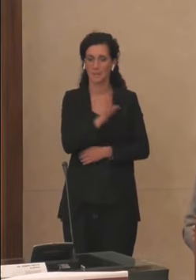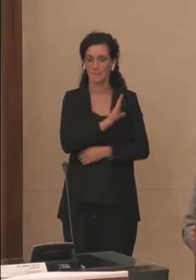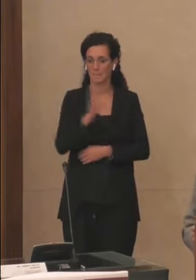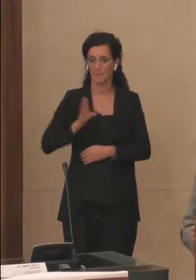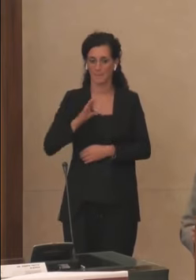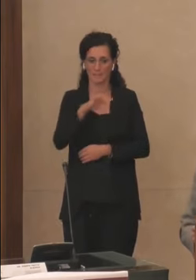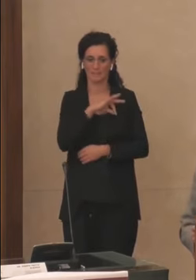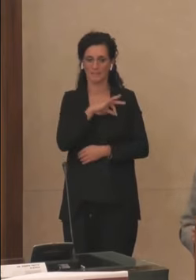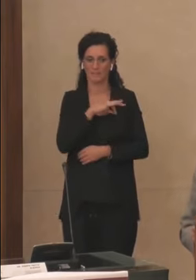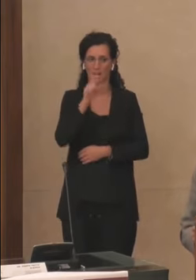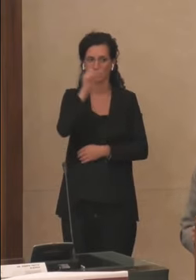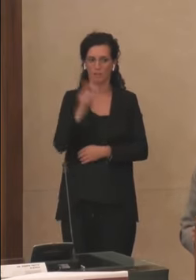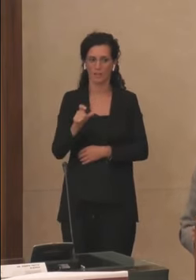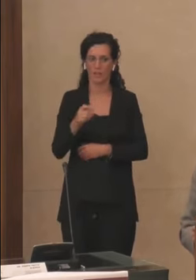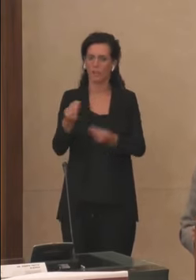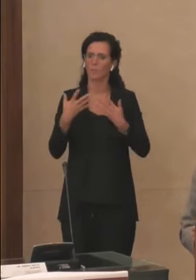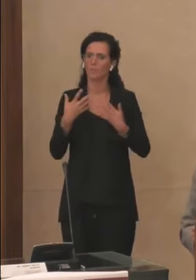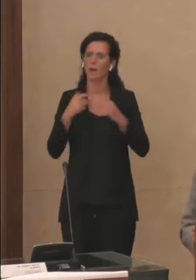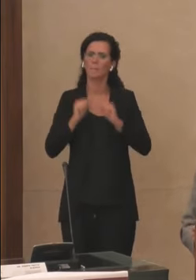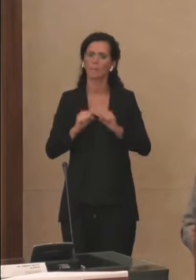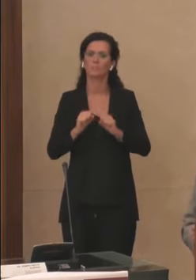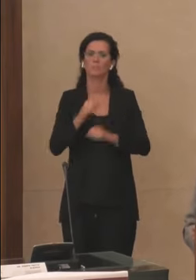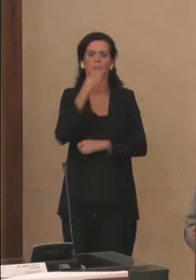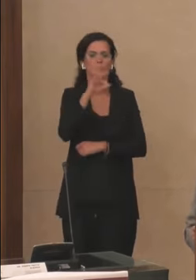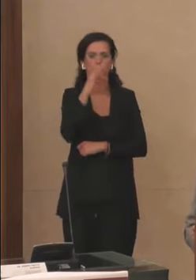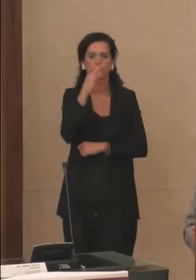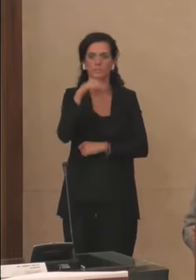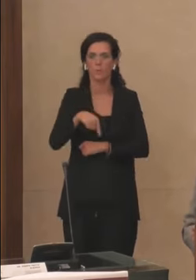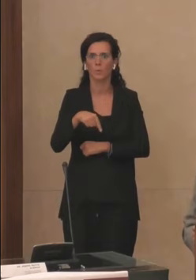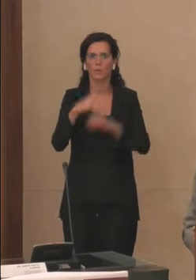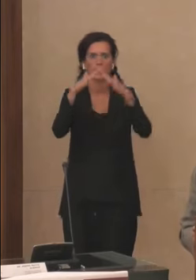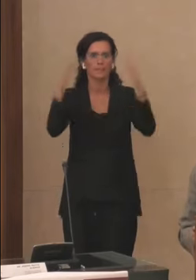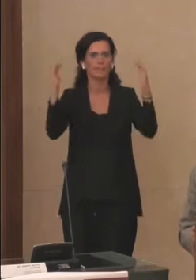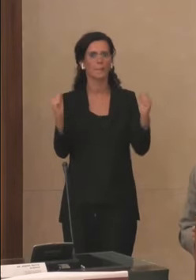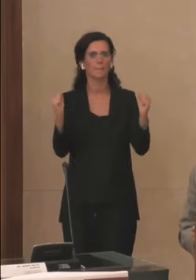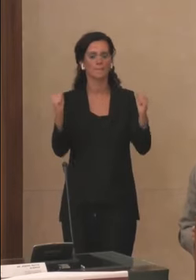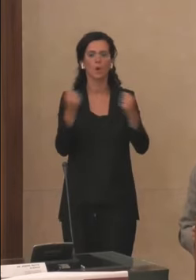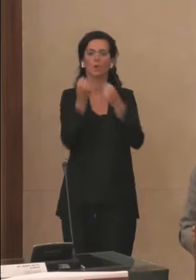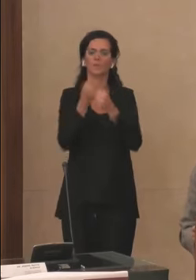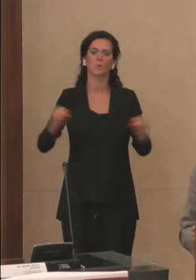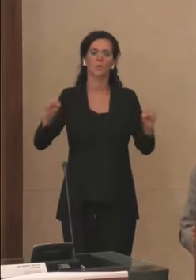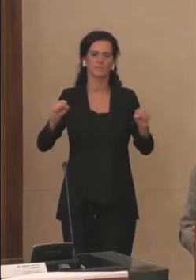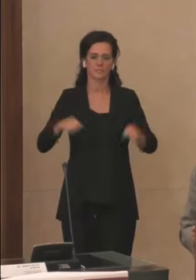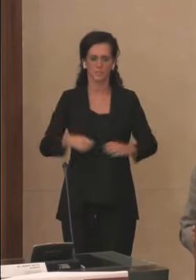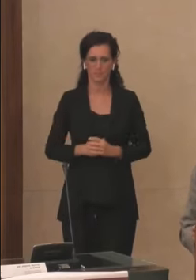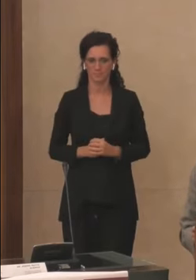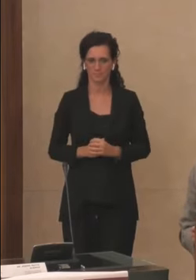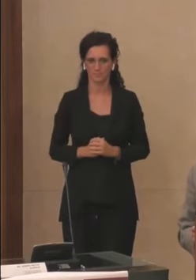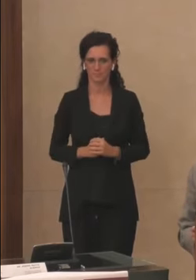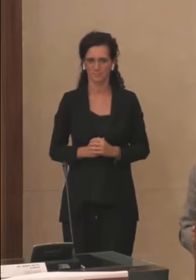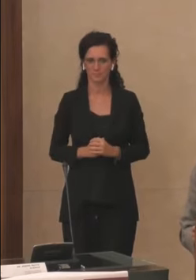temple democracy about a pandemic that has changed human society.